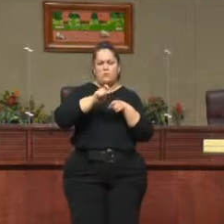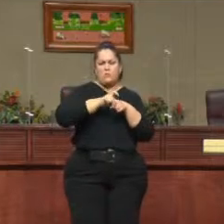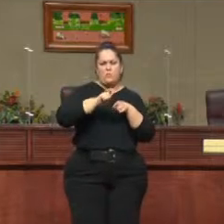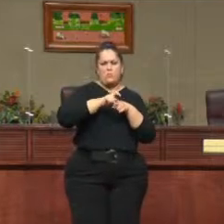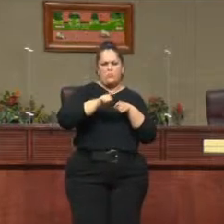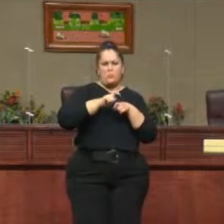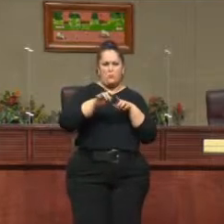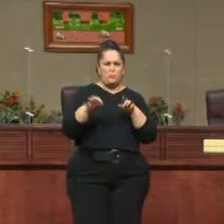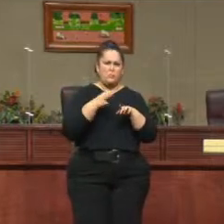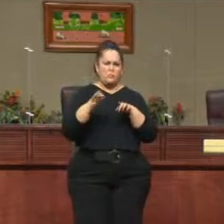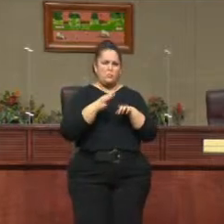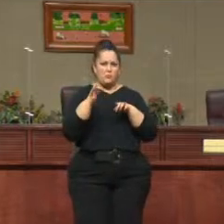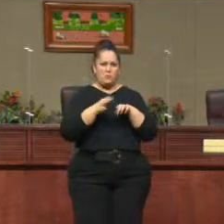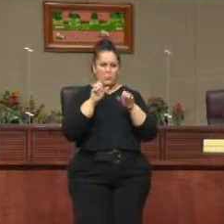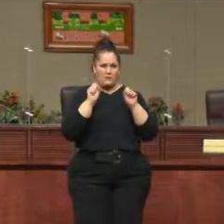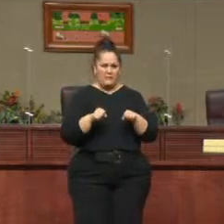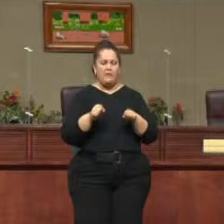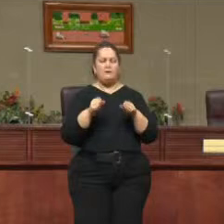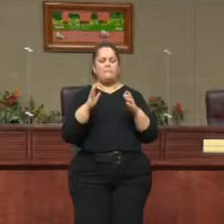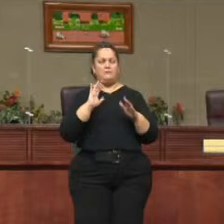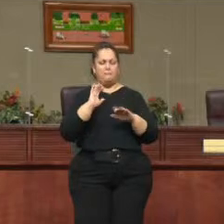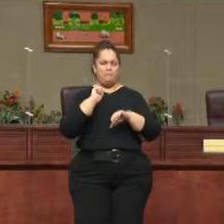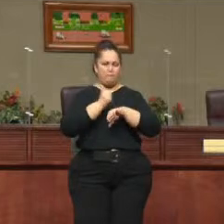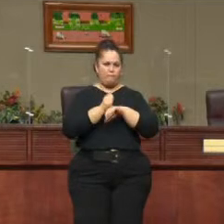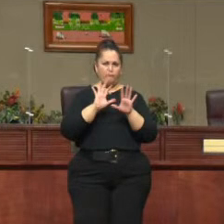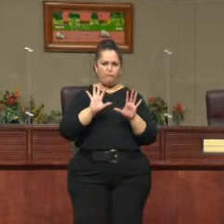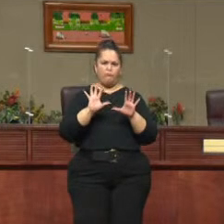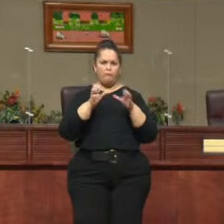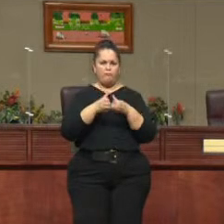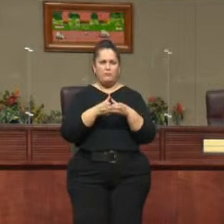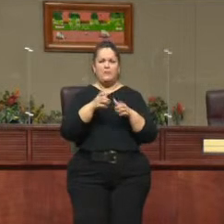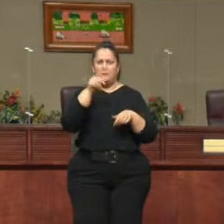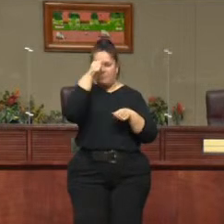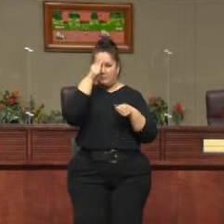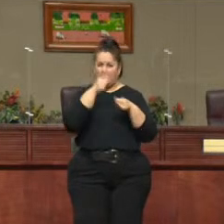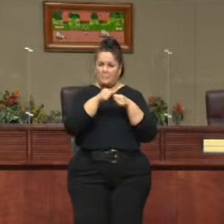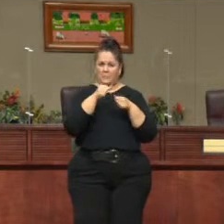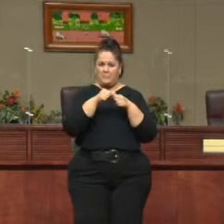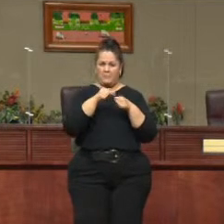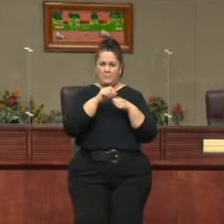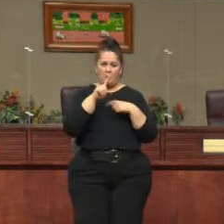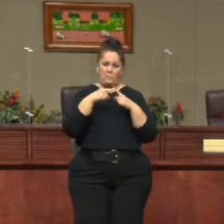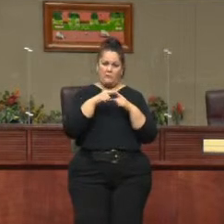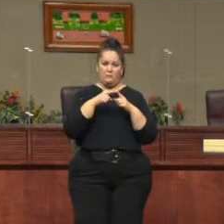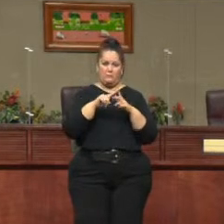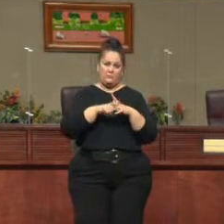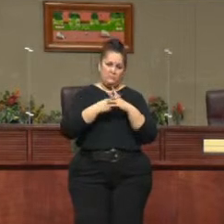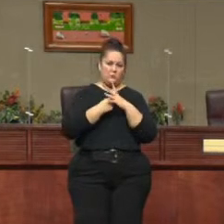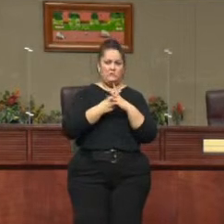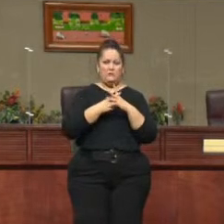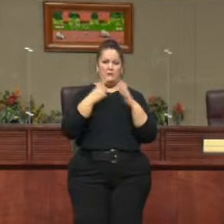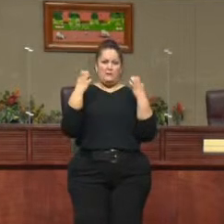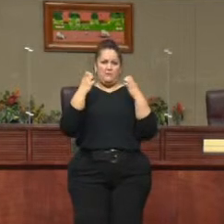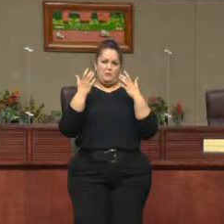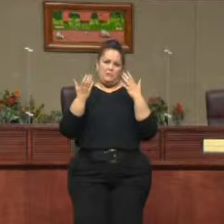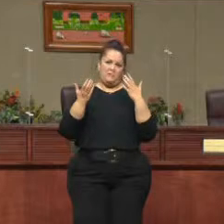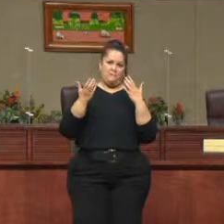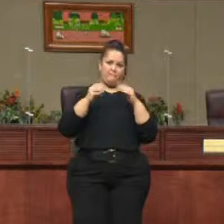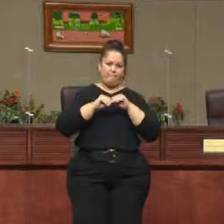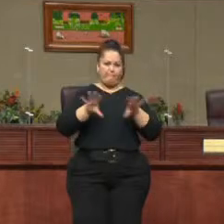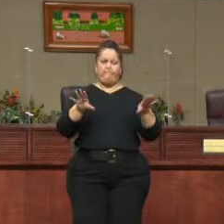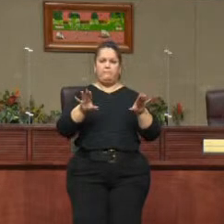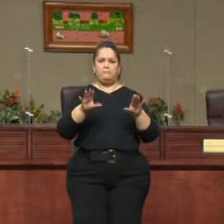needed masks in our community. As you recall, when we first went under the state of emergency, there was no